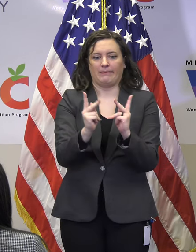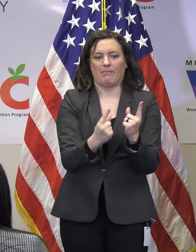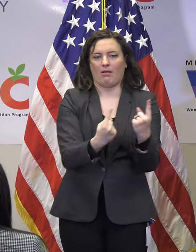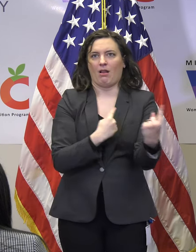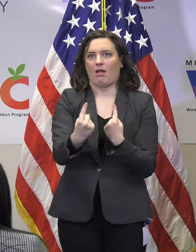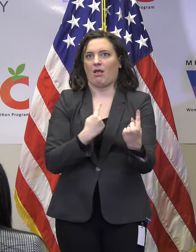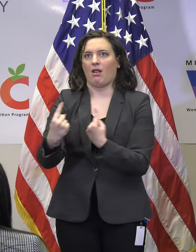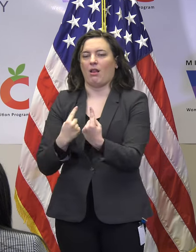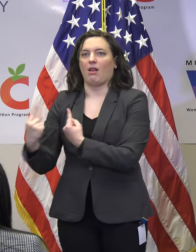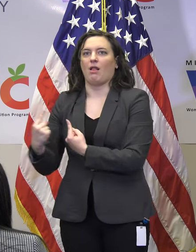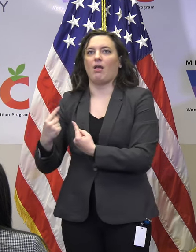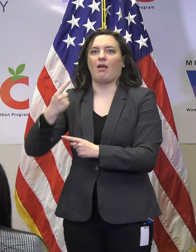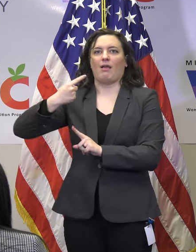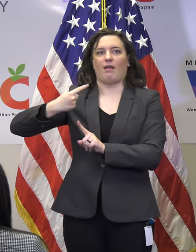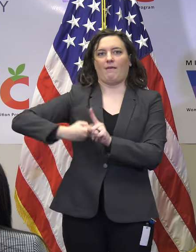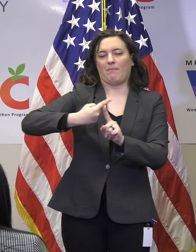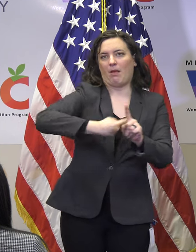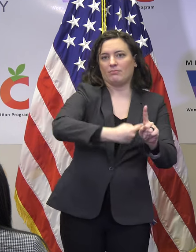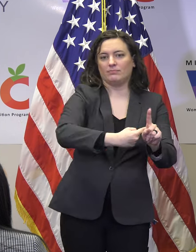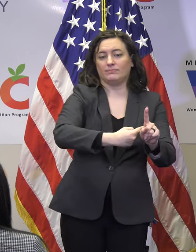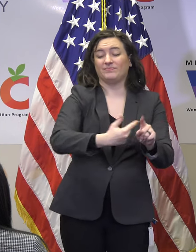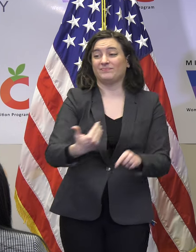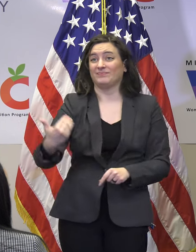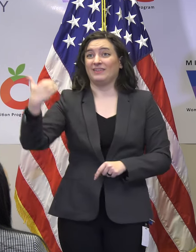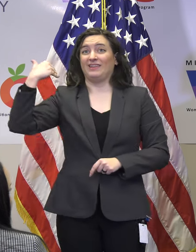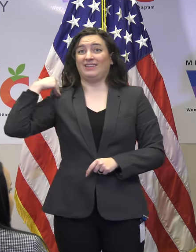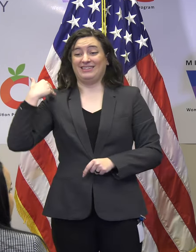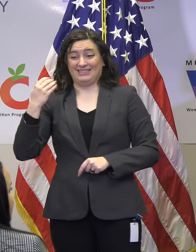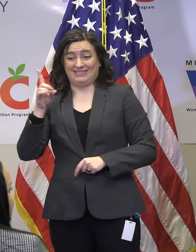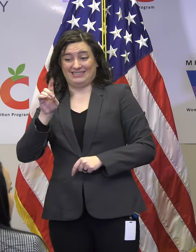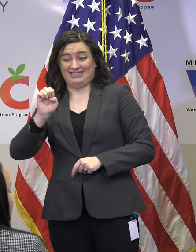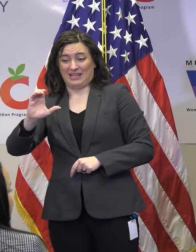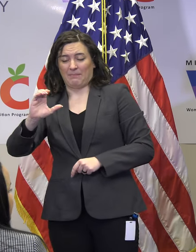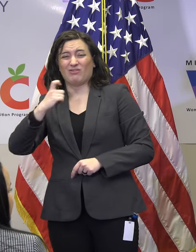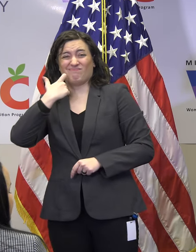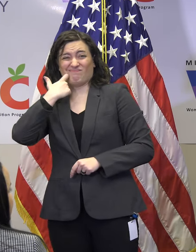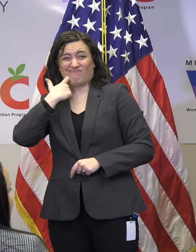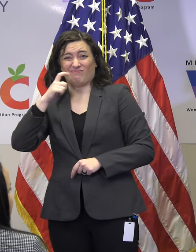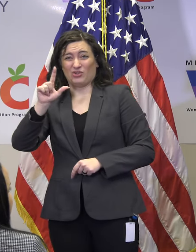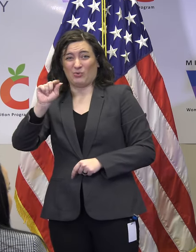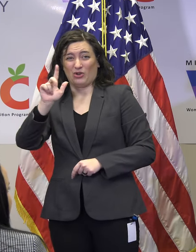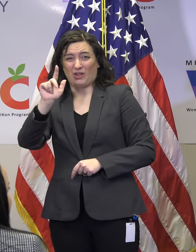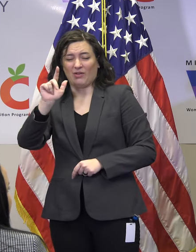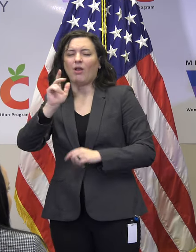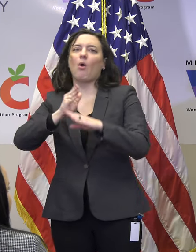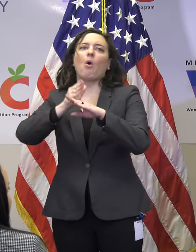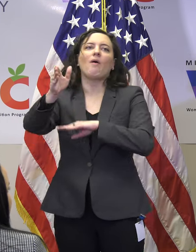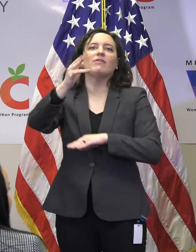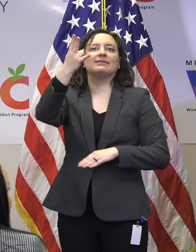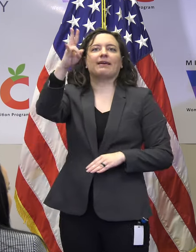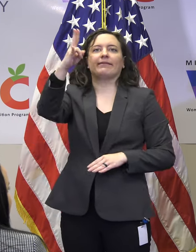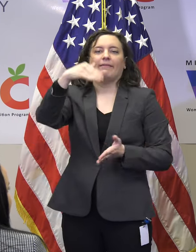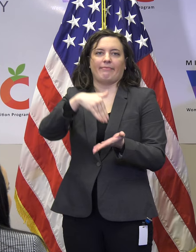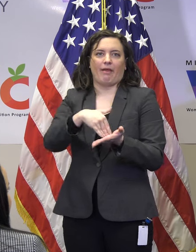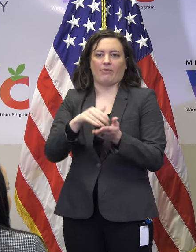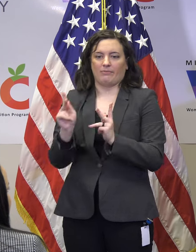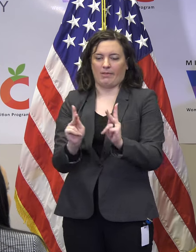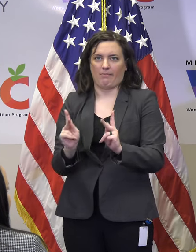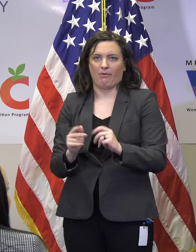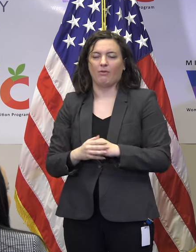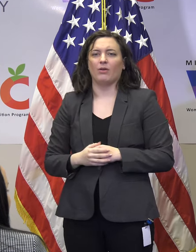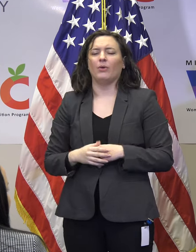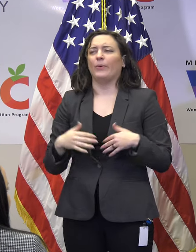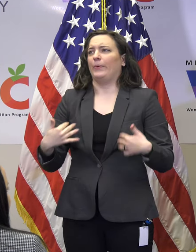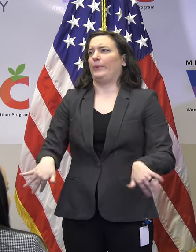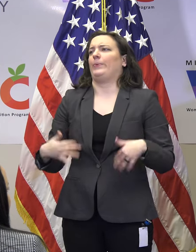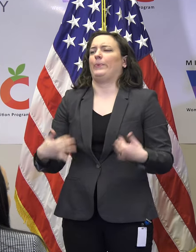December of 23, we served more than 17,000 participants. You can easily grasp the potential impact in our county of